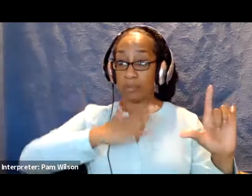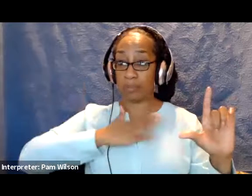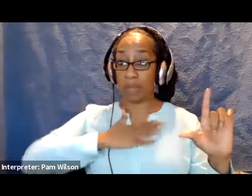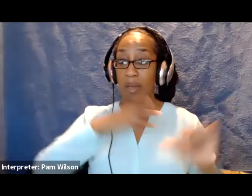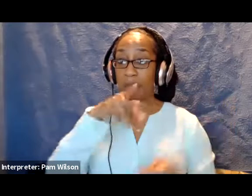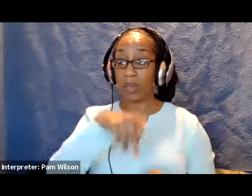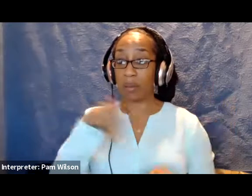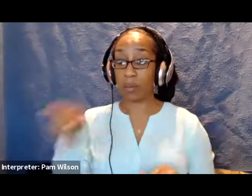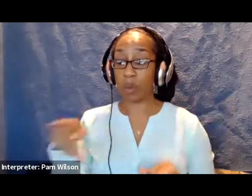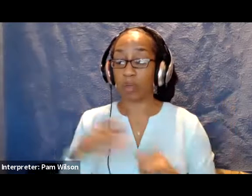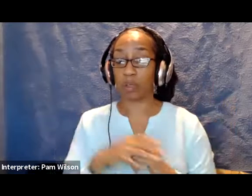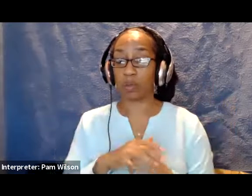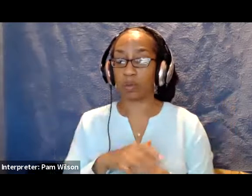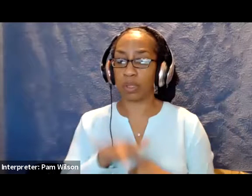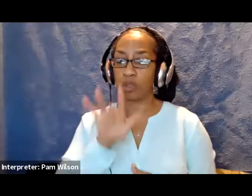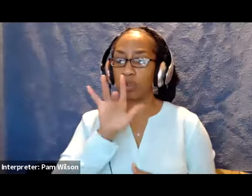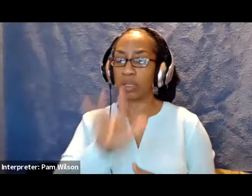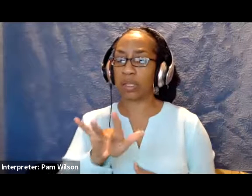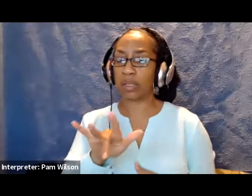click on screen sharing,